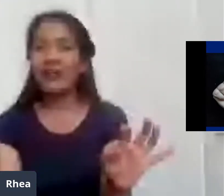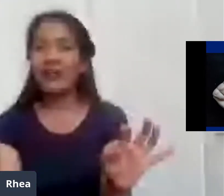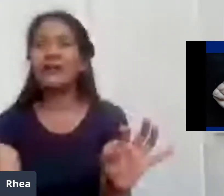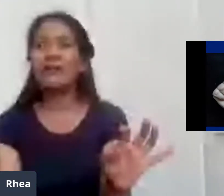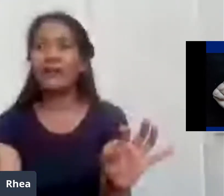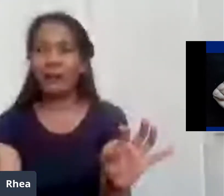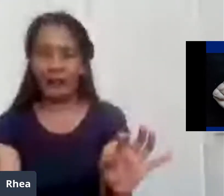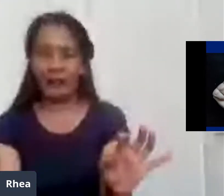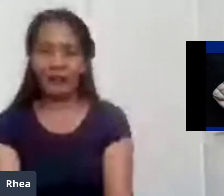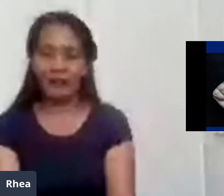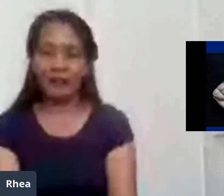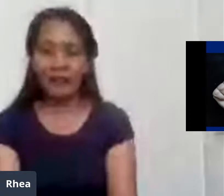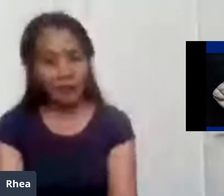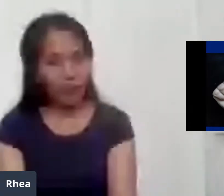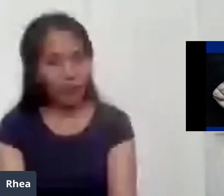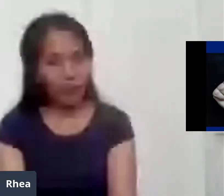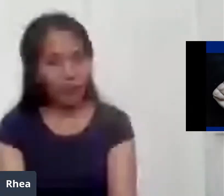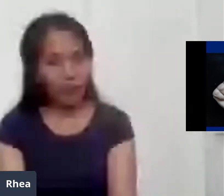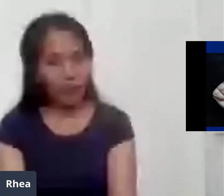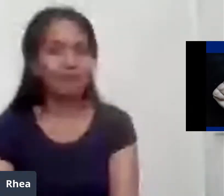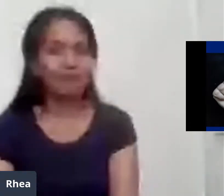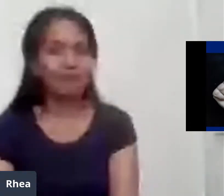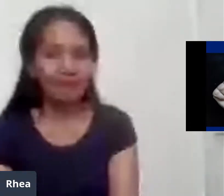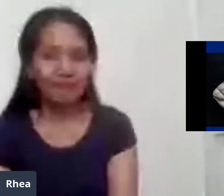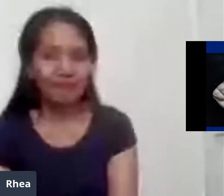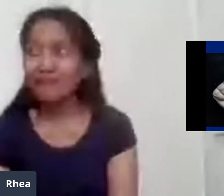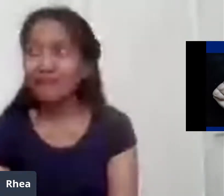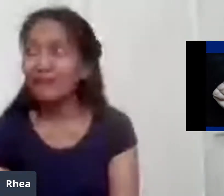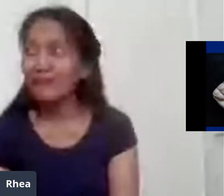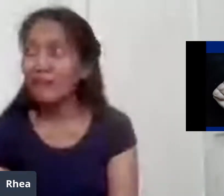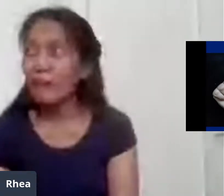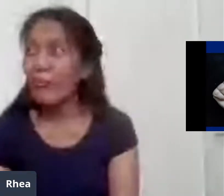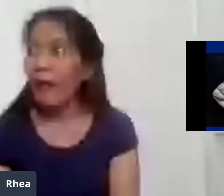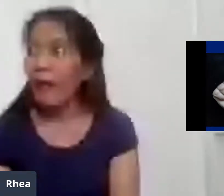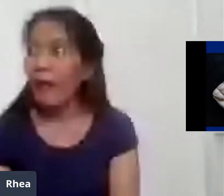That's for numbers.